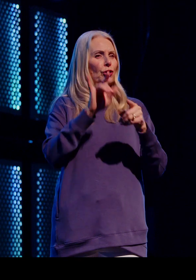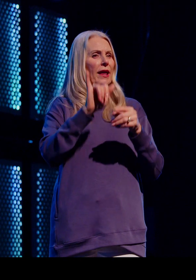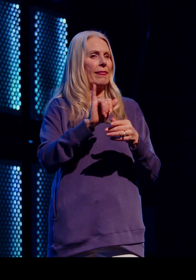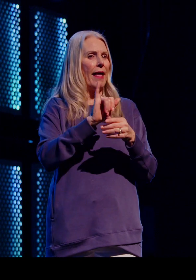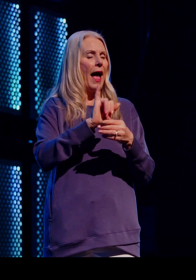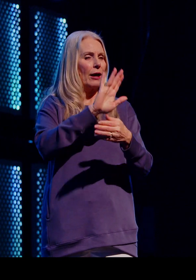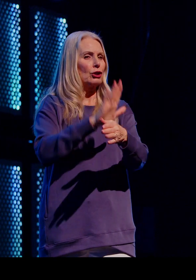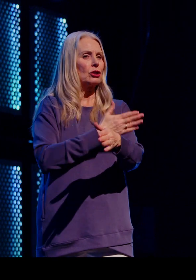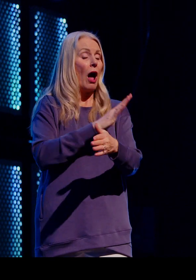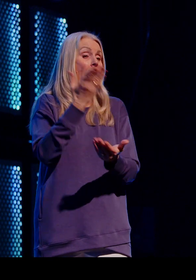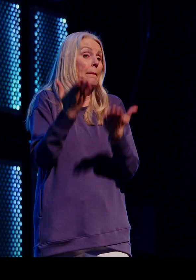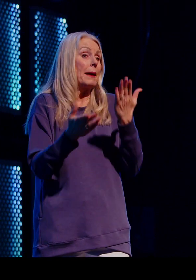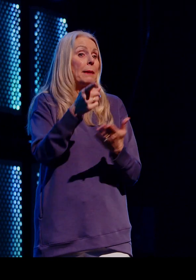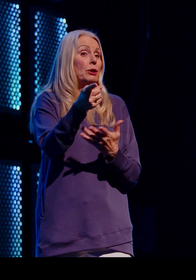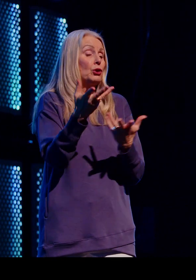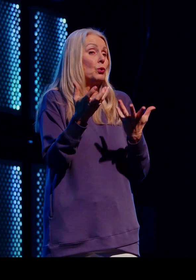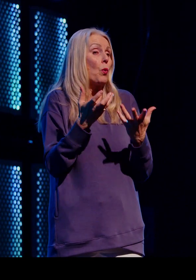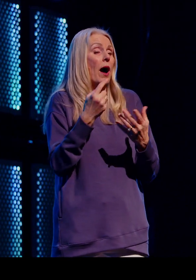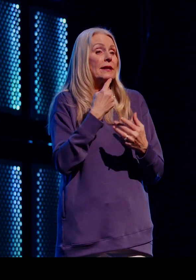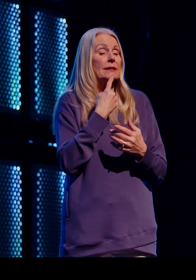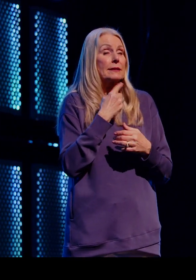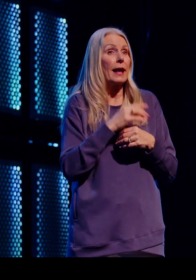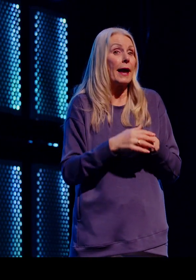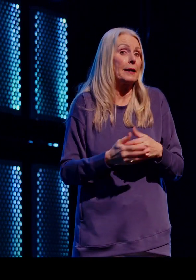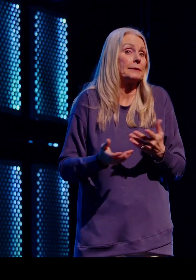song, you may want to say, hey, you know what?